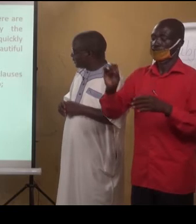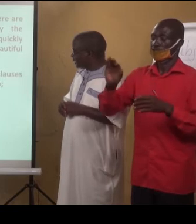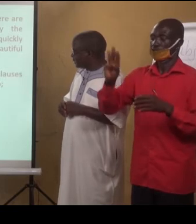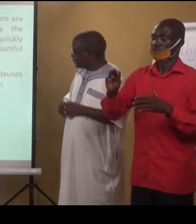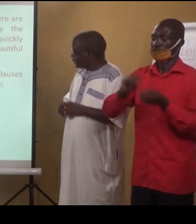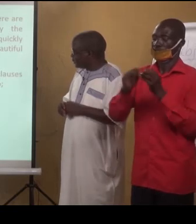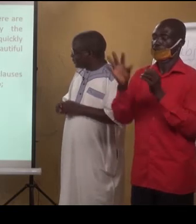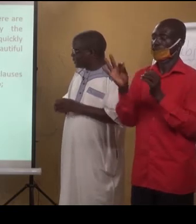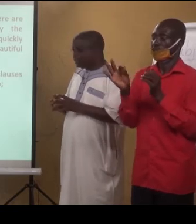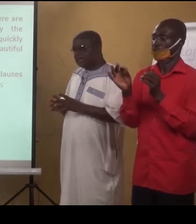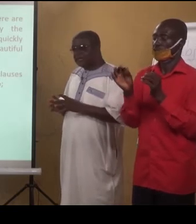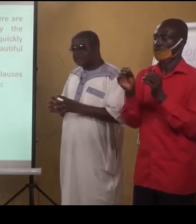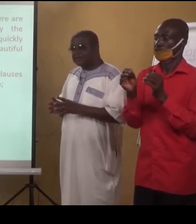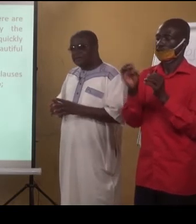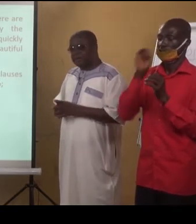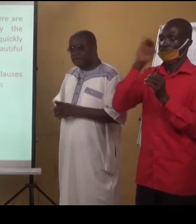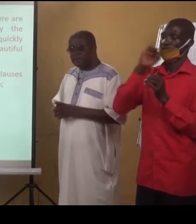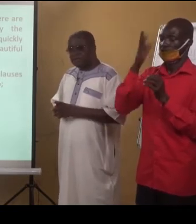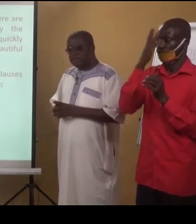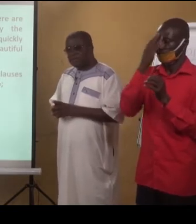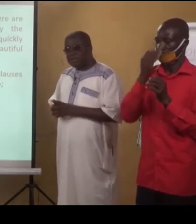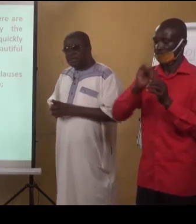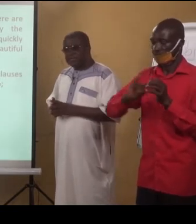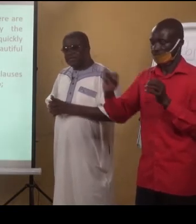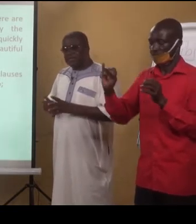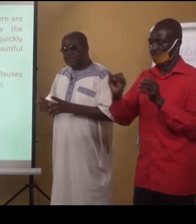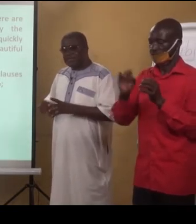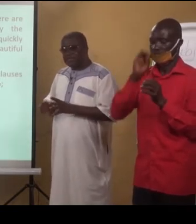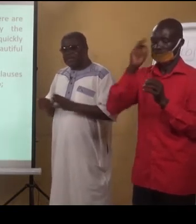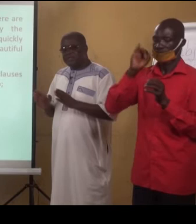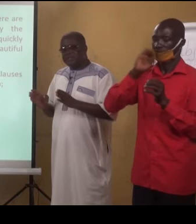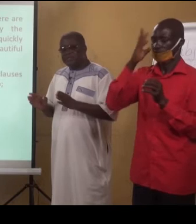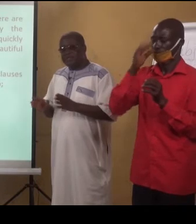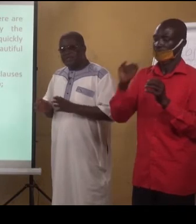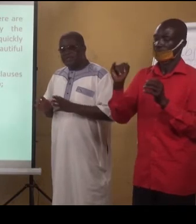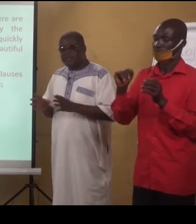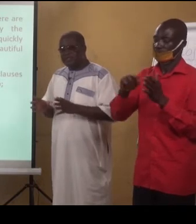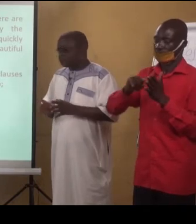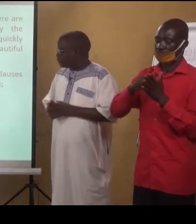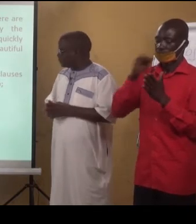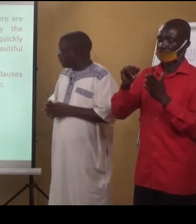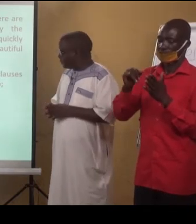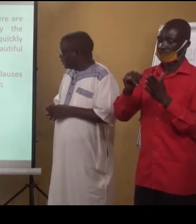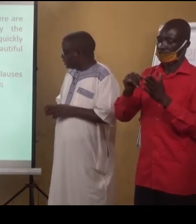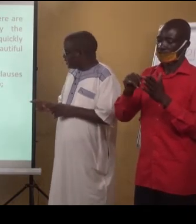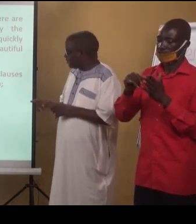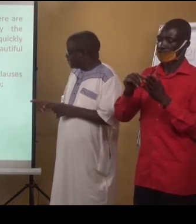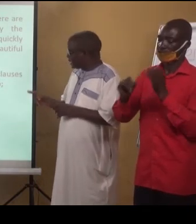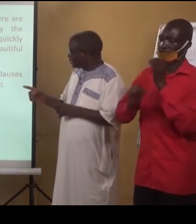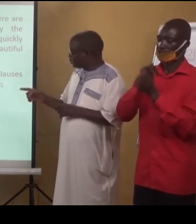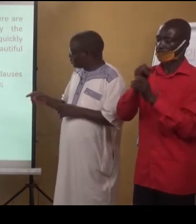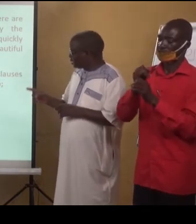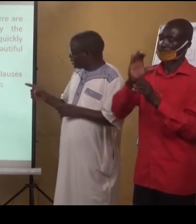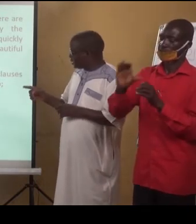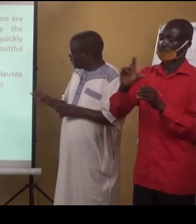Number 9. He is sleeping. He is sleeping. Now this is an independent clause, and therefore it